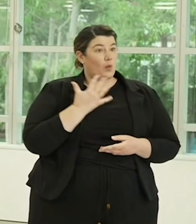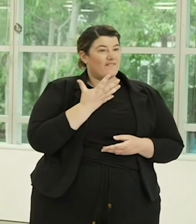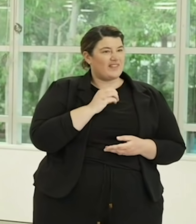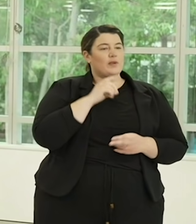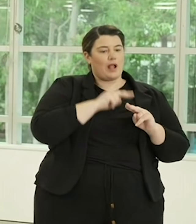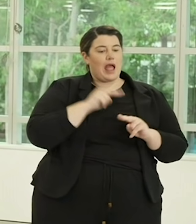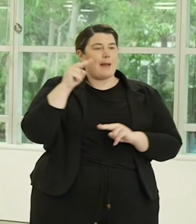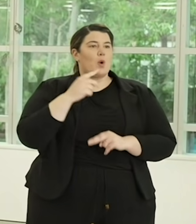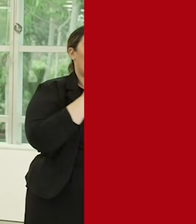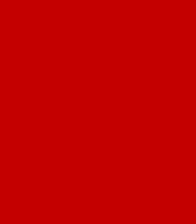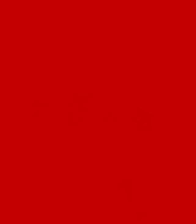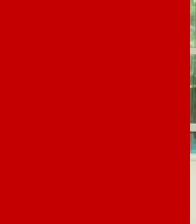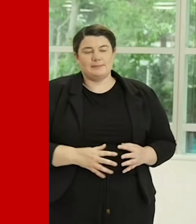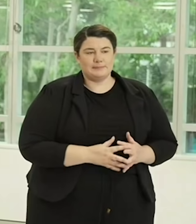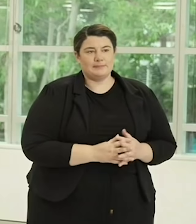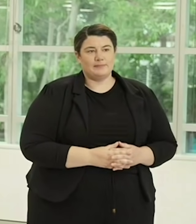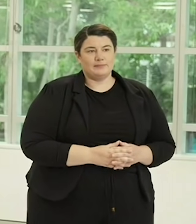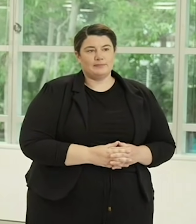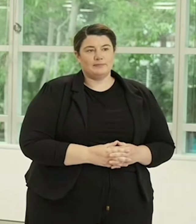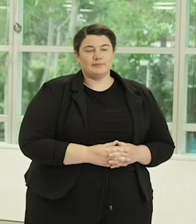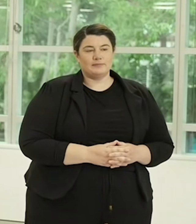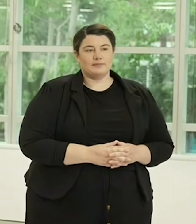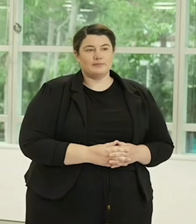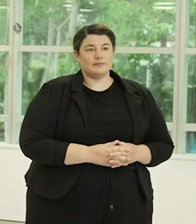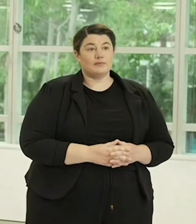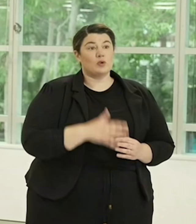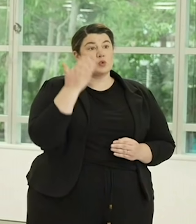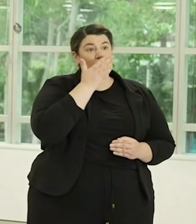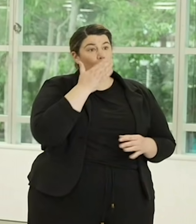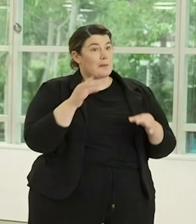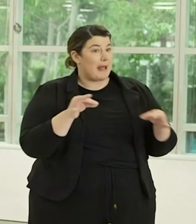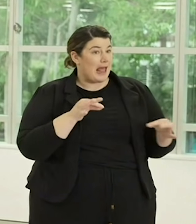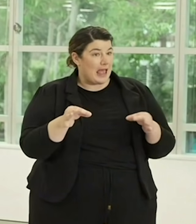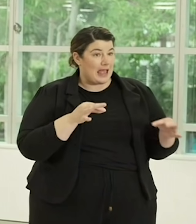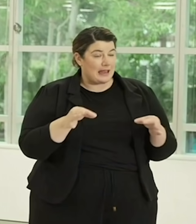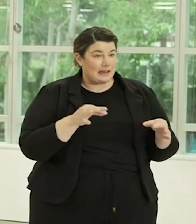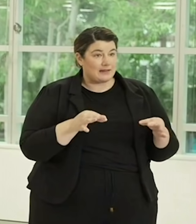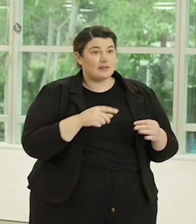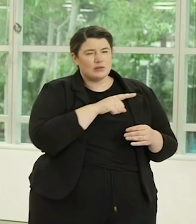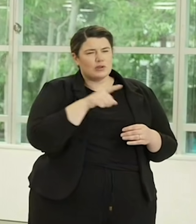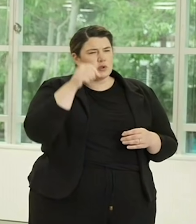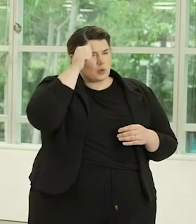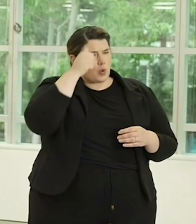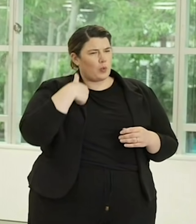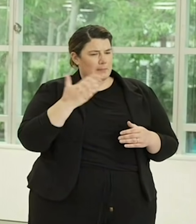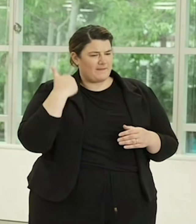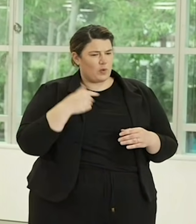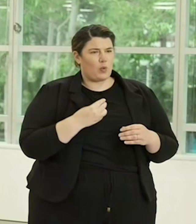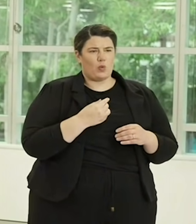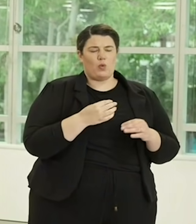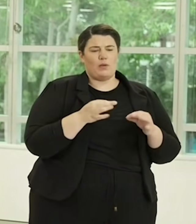100, and that's from Monday. In addition to that, in relation to the school timetable, you'd be aware that we previously had